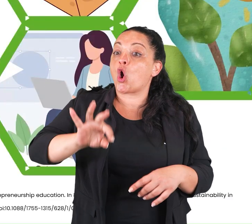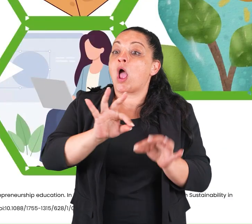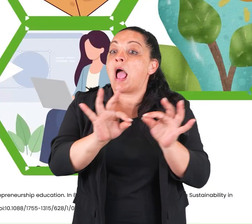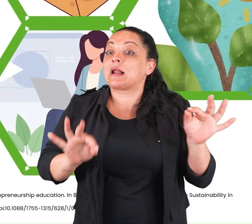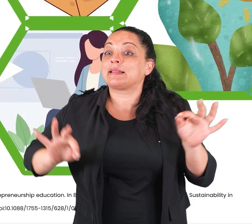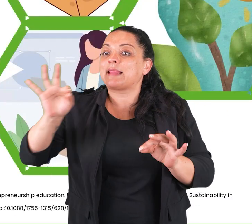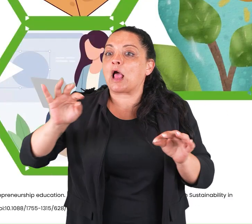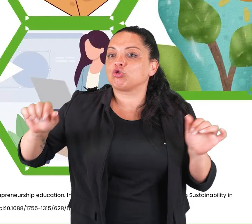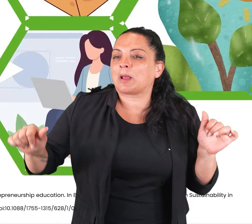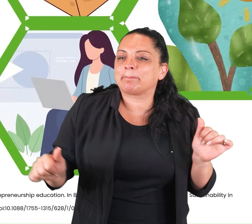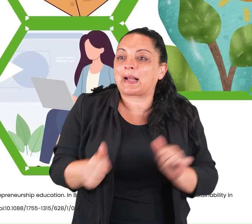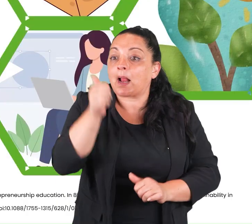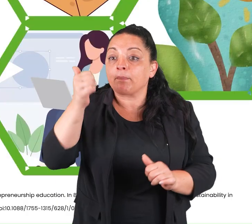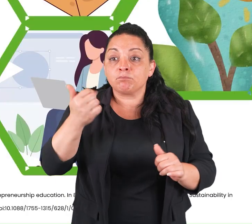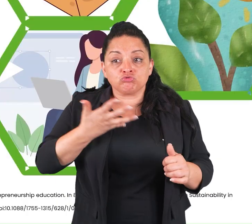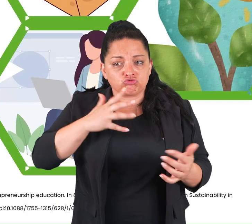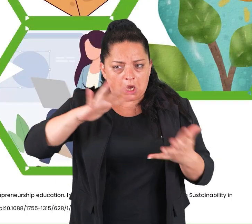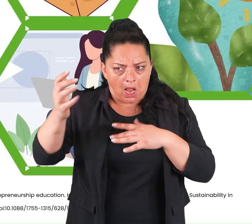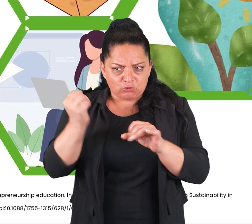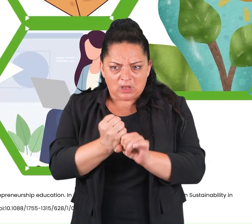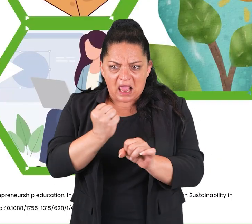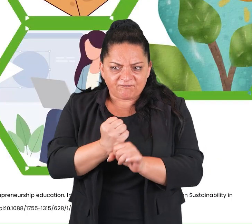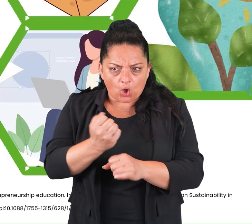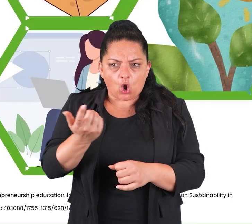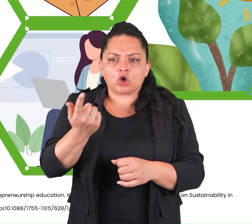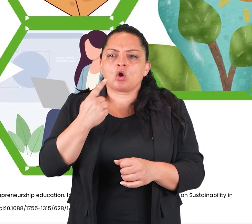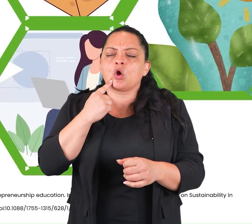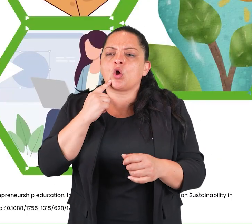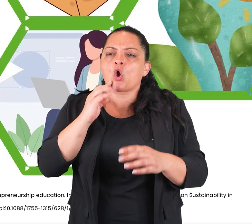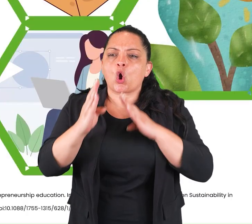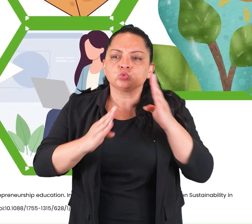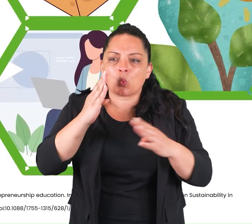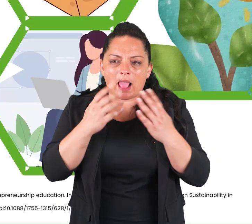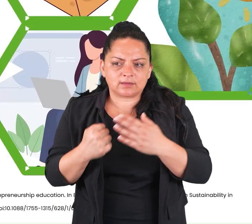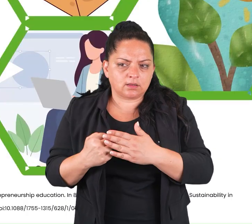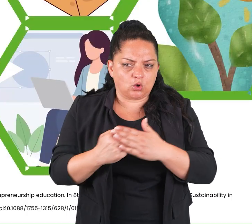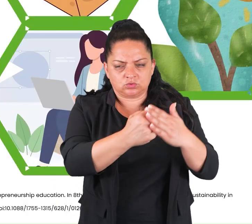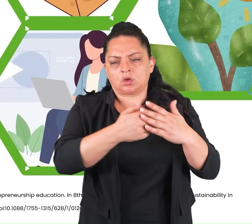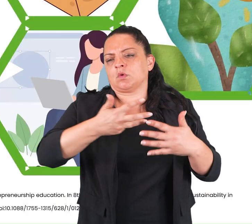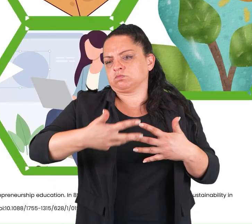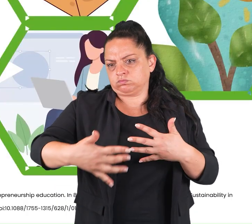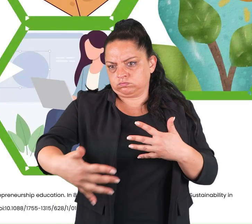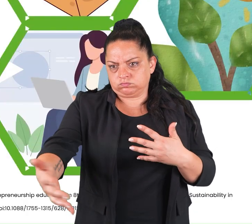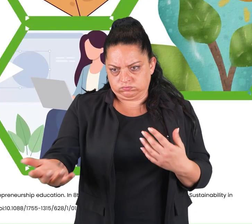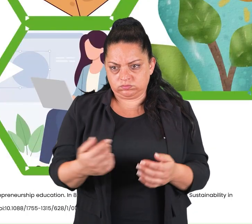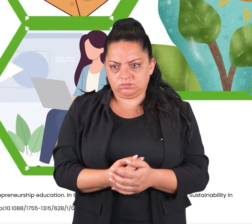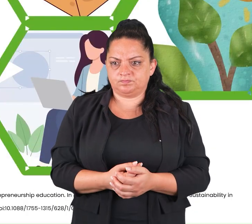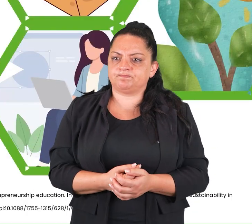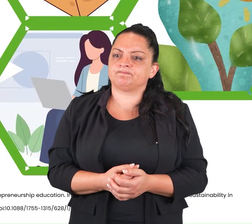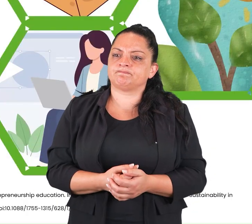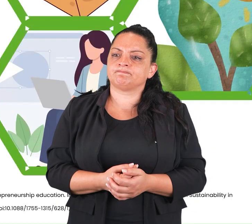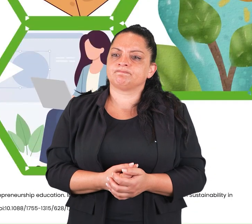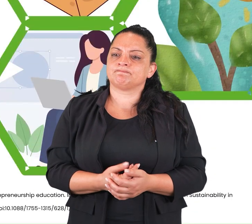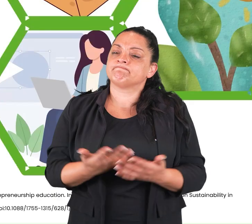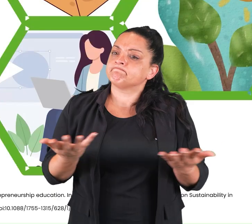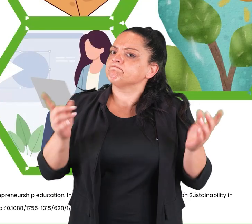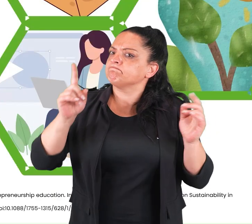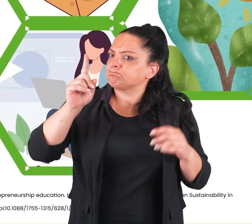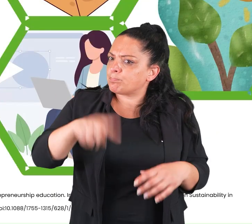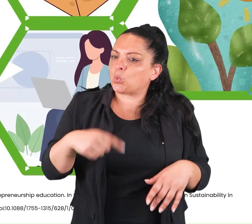architect, and there are many more like sustainable consultant and so on. However,